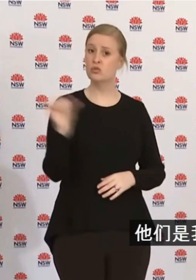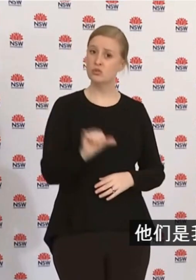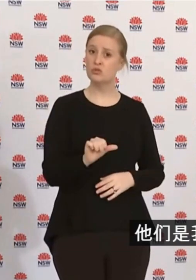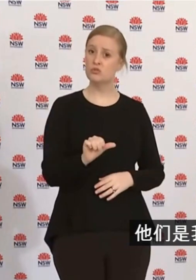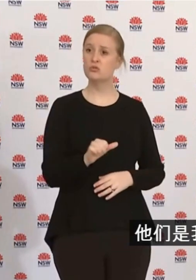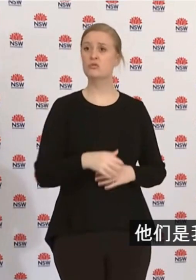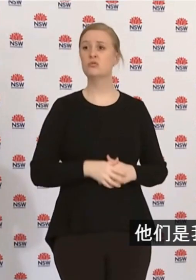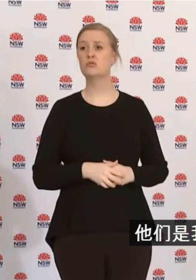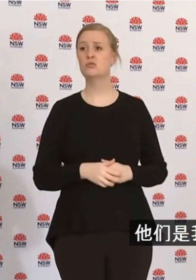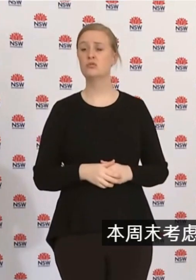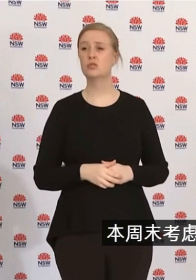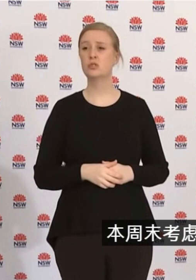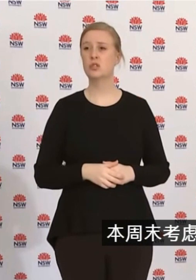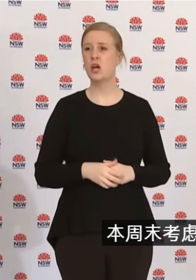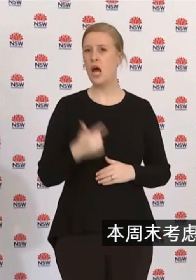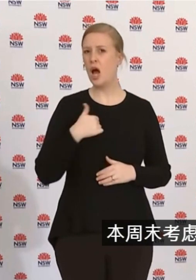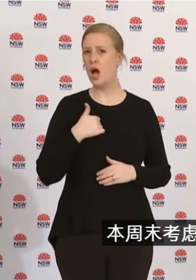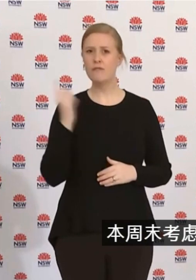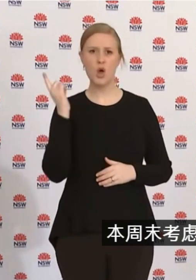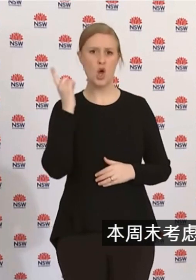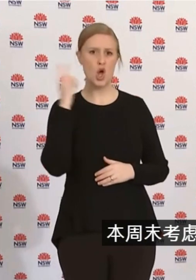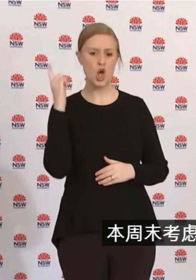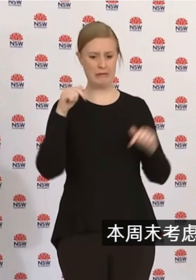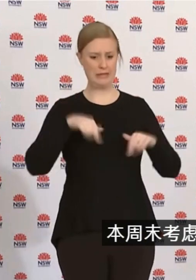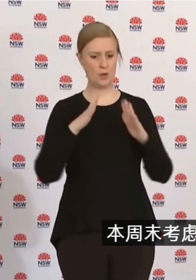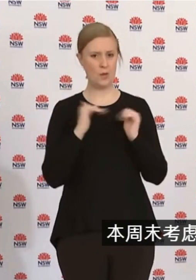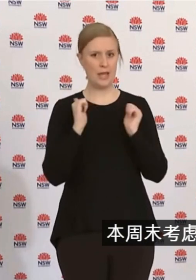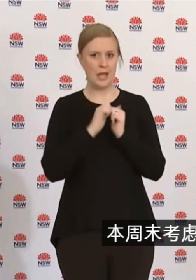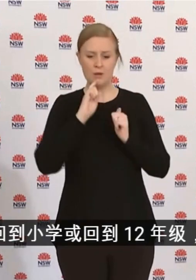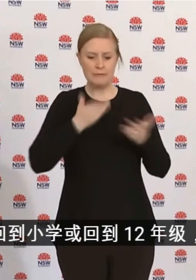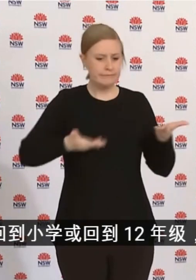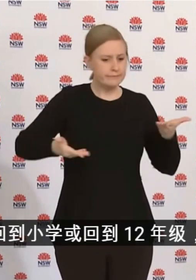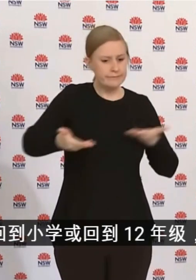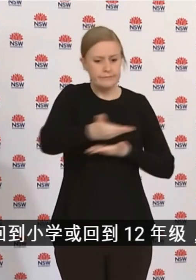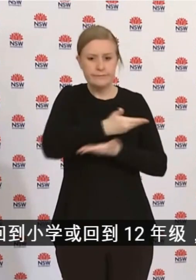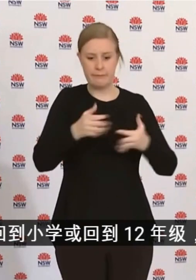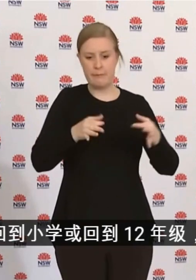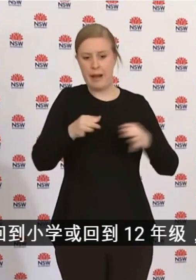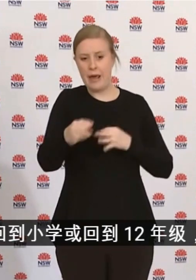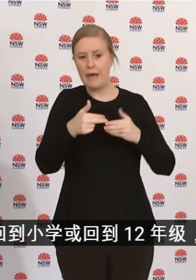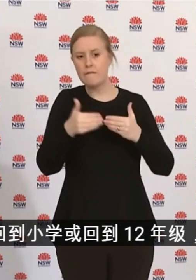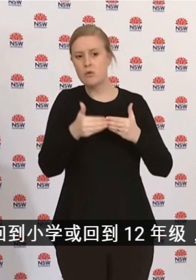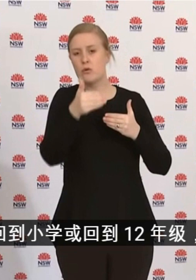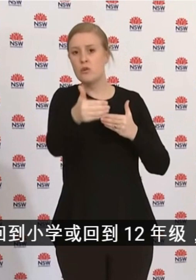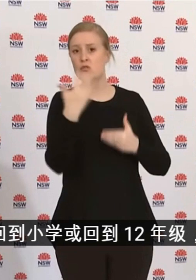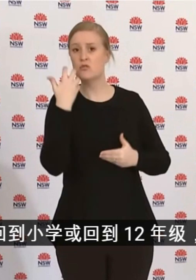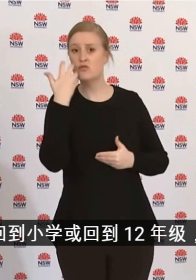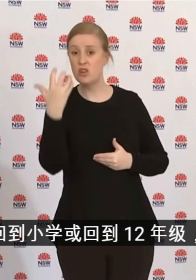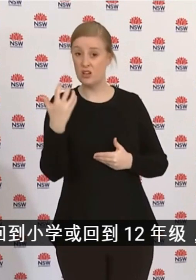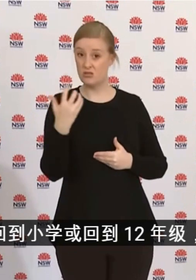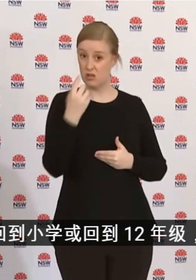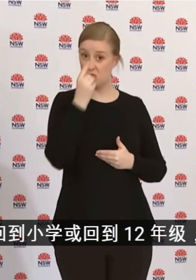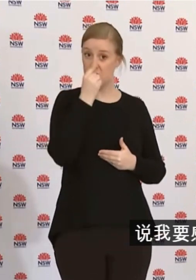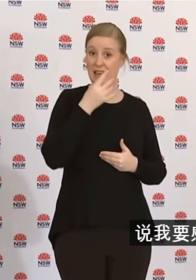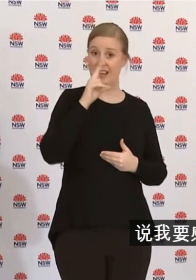industries. I believe there are going to be options considered this weekend. Would it be more likely to send primary schools back or year 12 back or, you